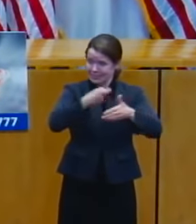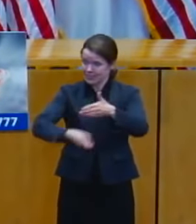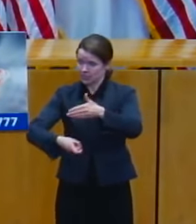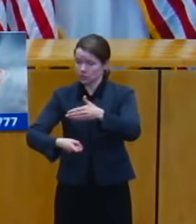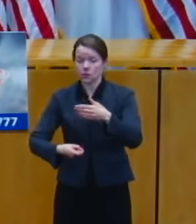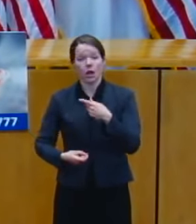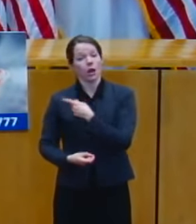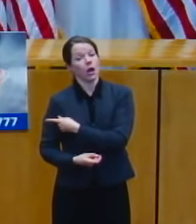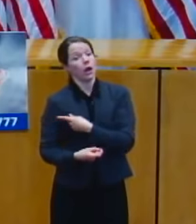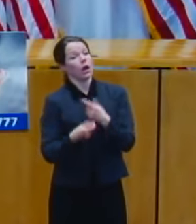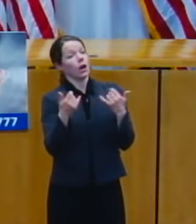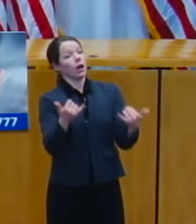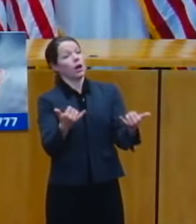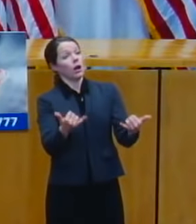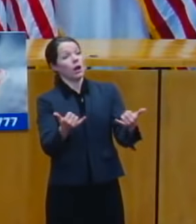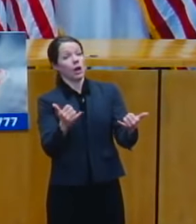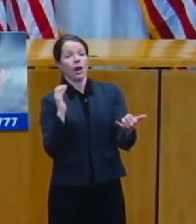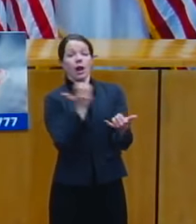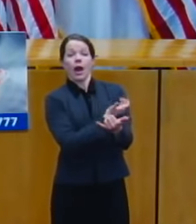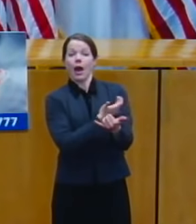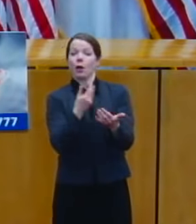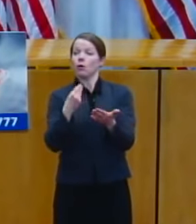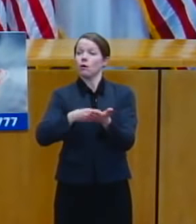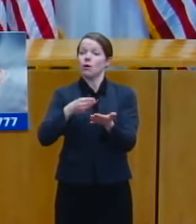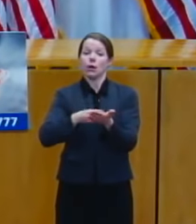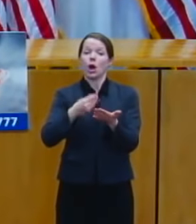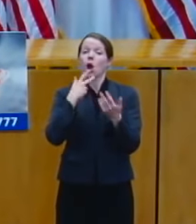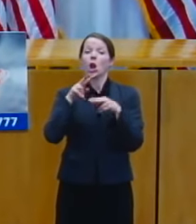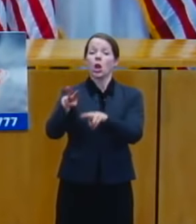population could be out of work, we should raise taxes?